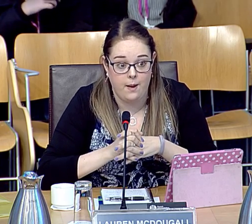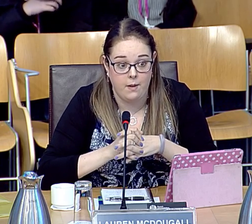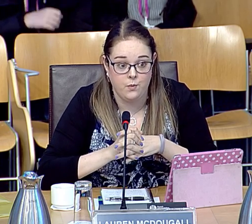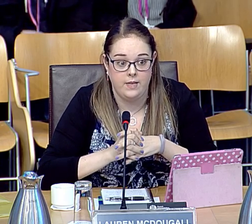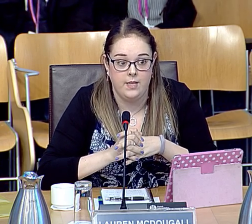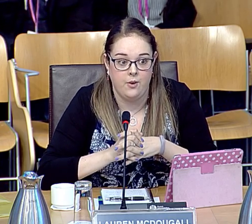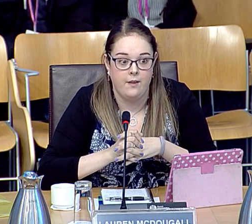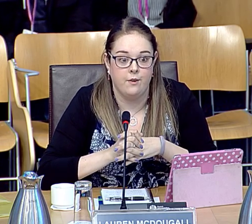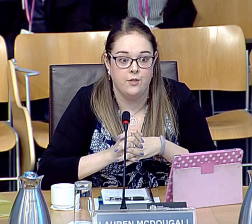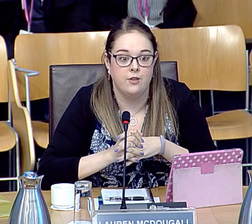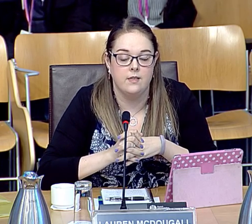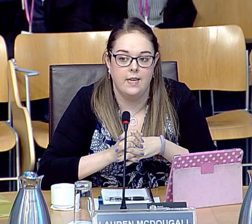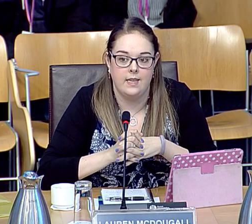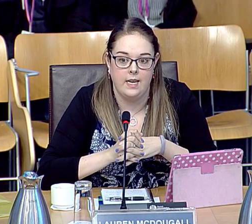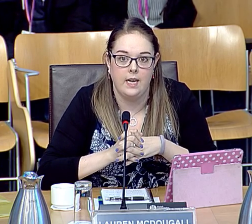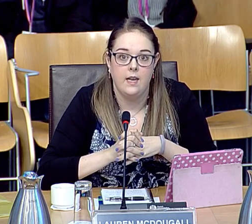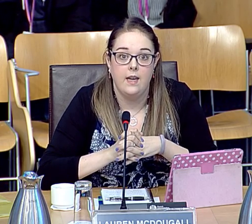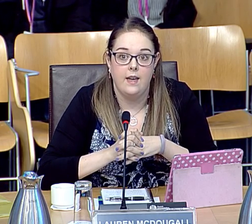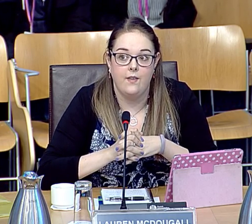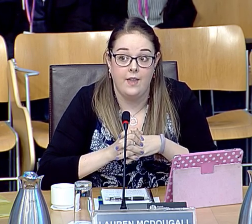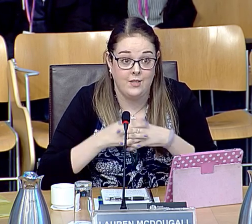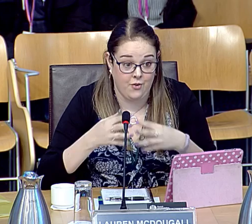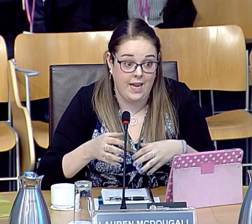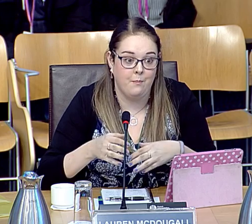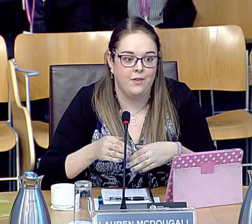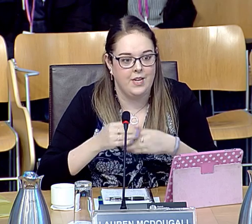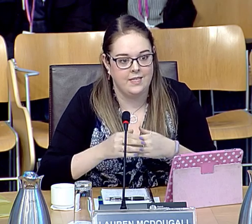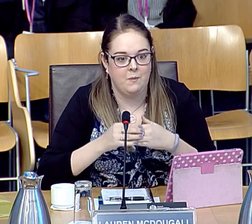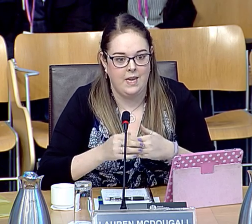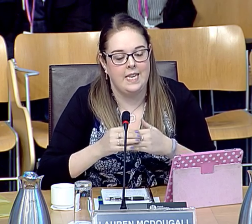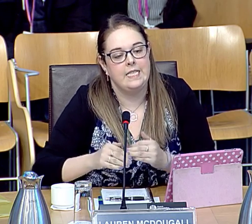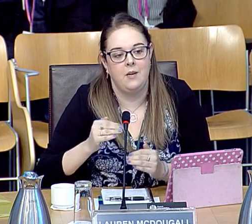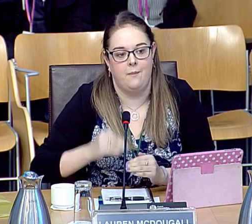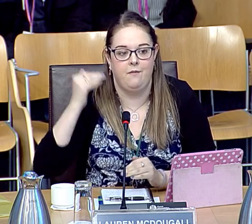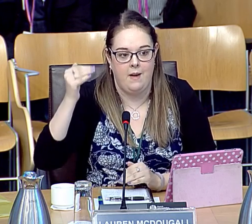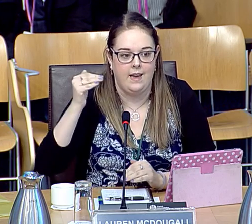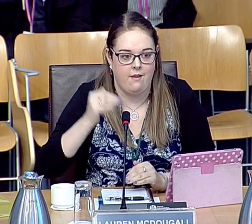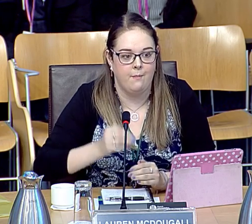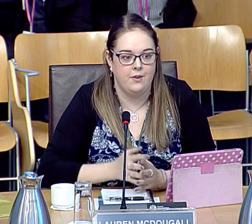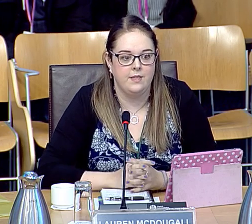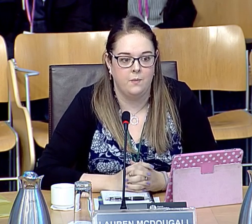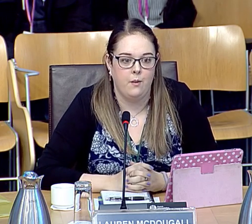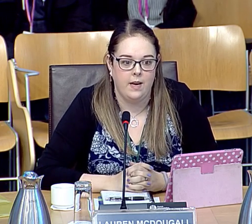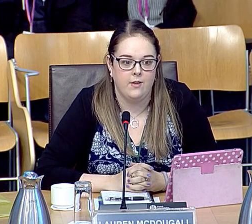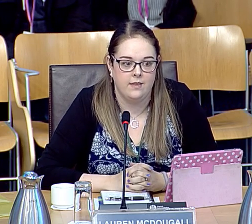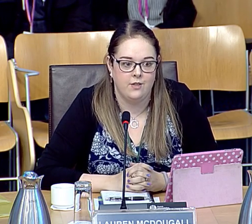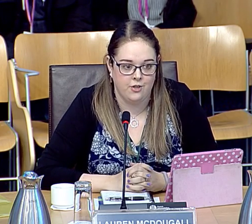much wider demographic of students. And I think that's great, but it needs to be coming from higher up. There needs to be a wider institution